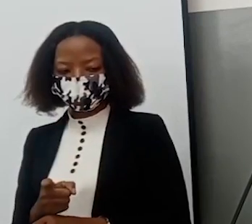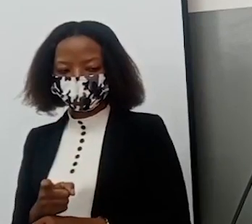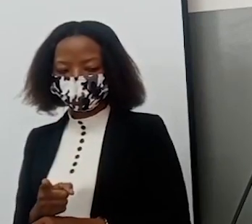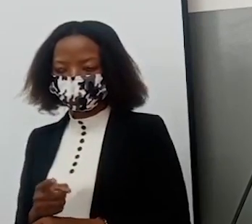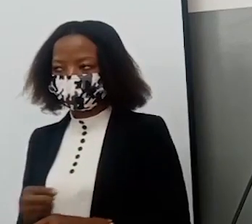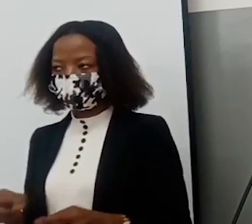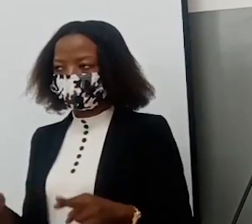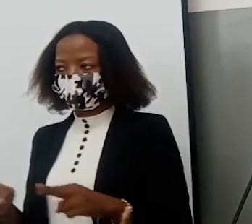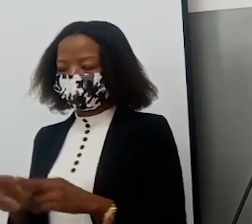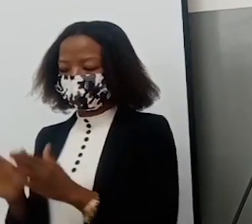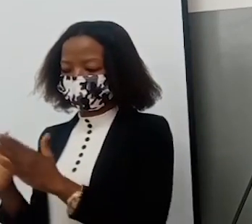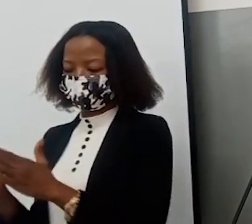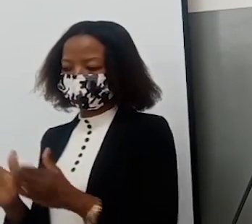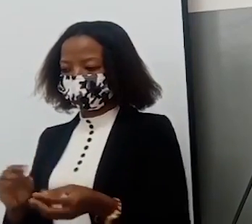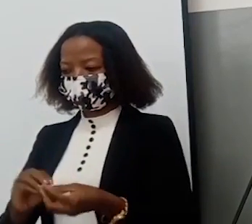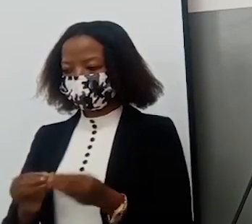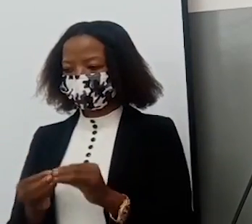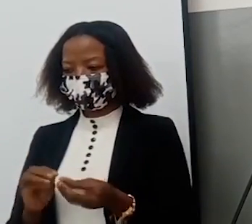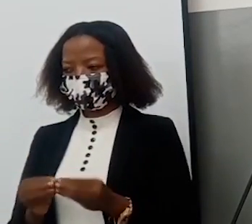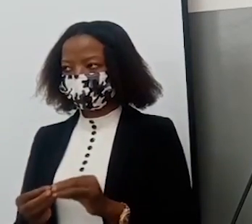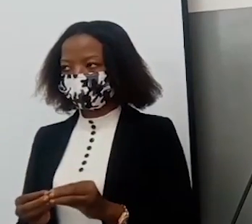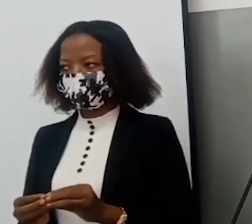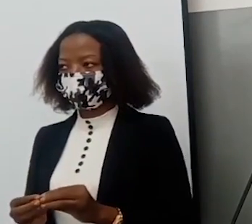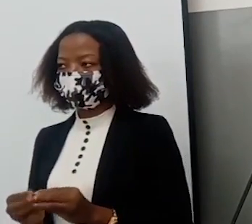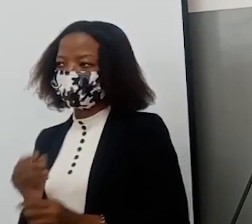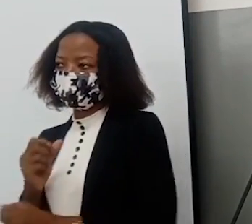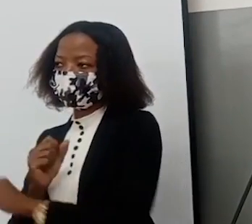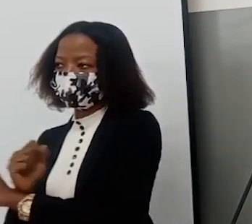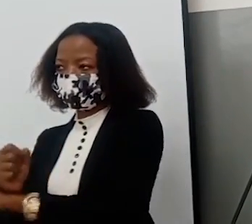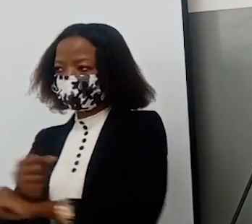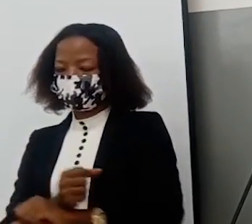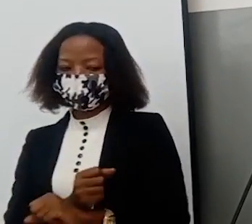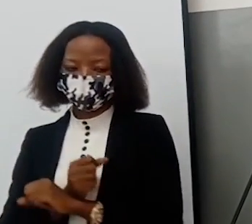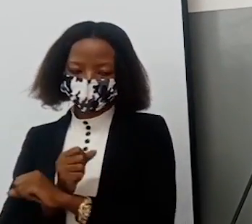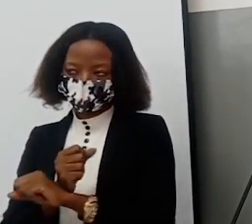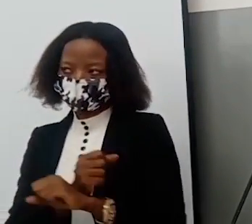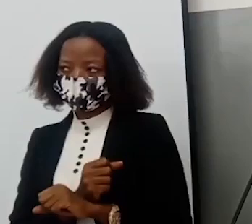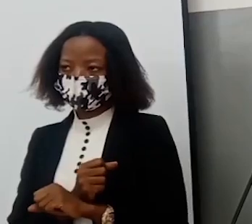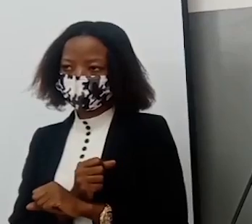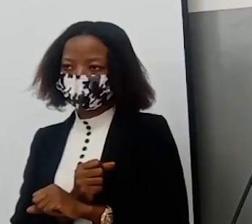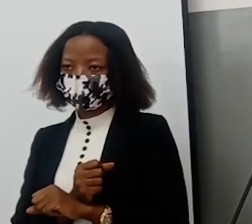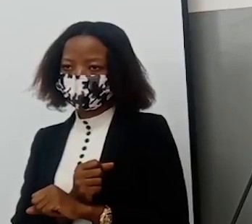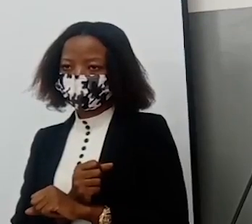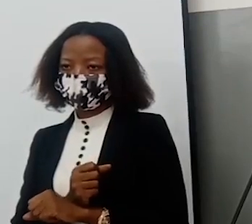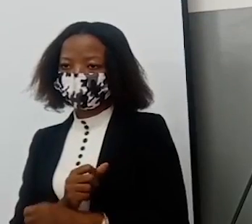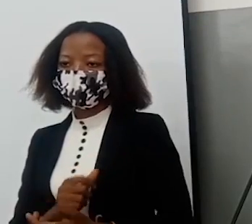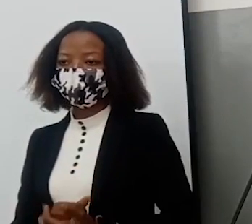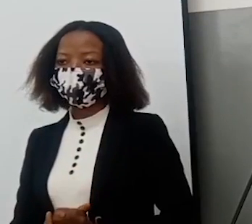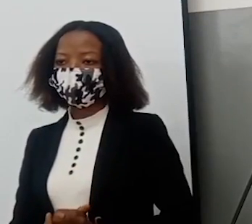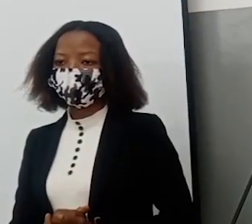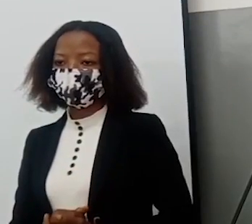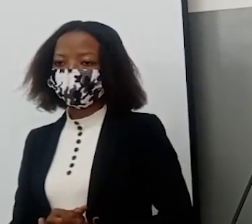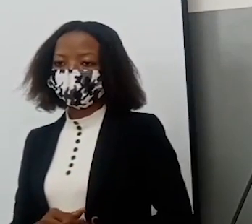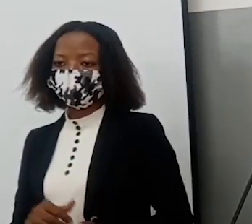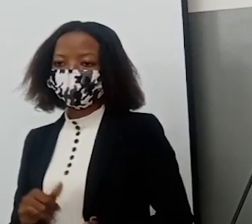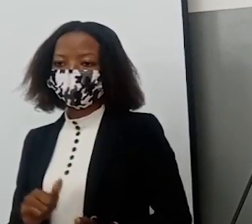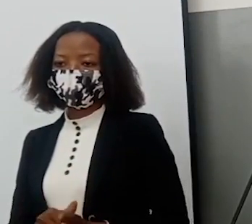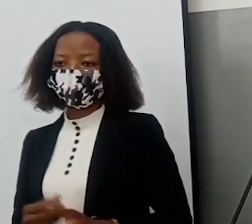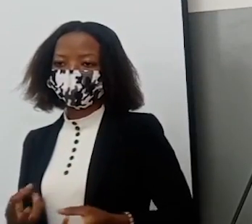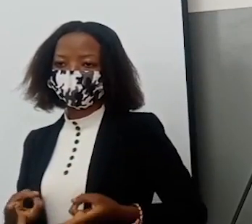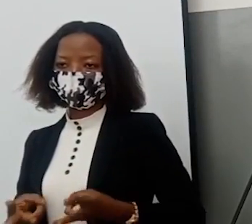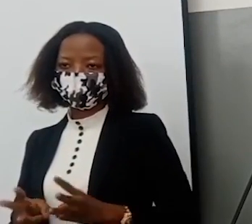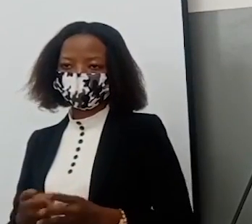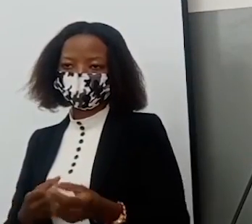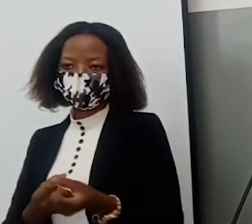of the data system, improve on the security quality of our data system, and also to